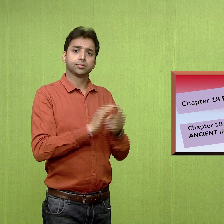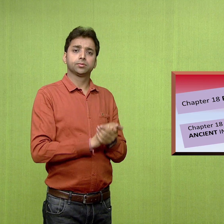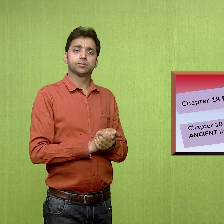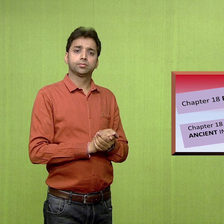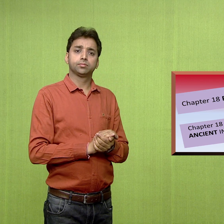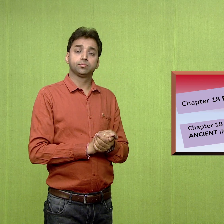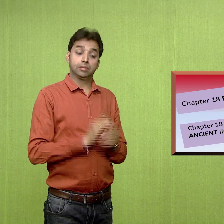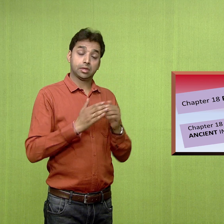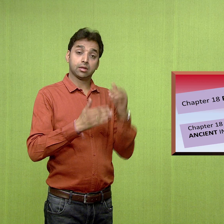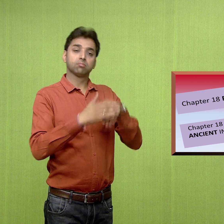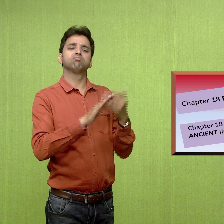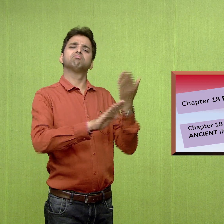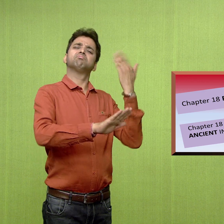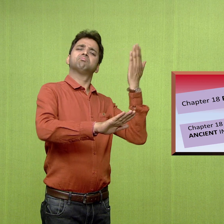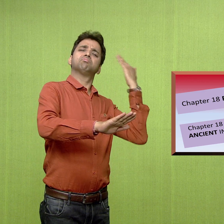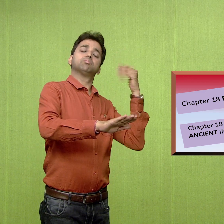in ancient India.